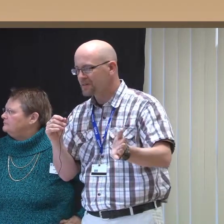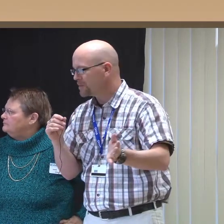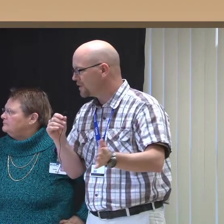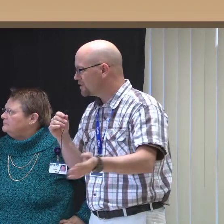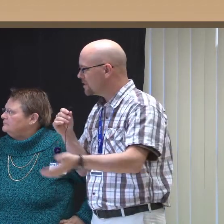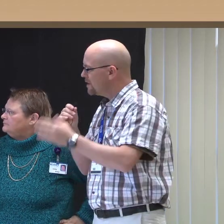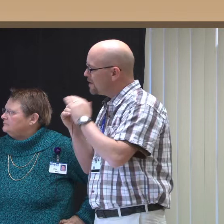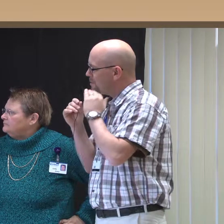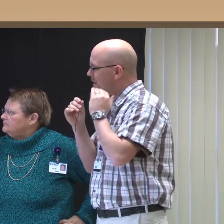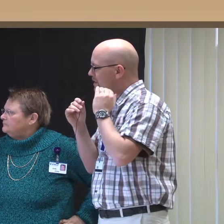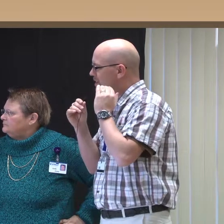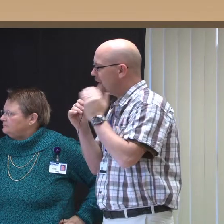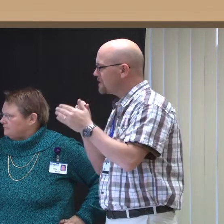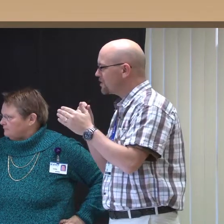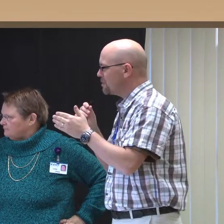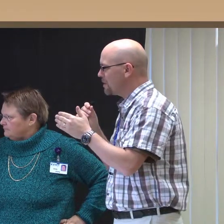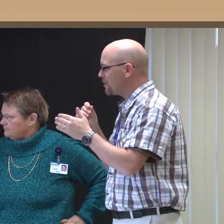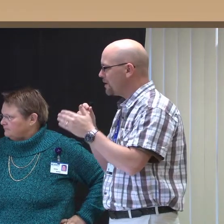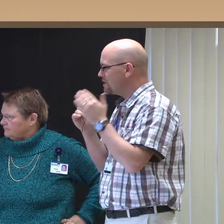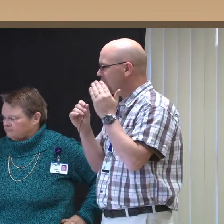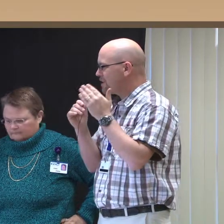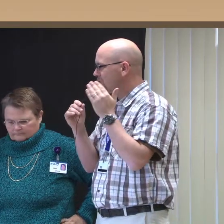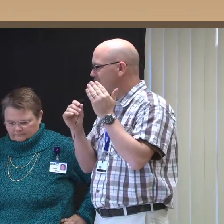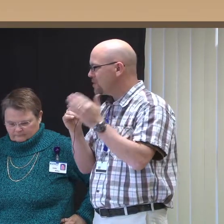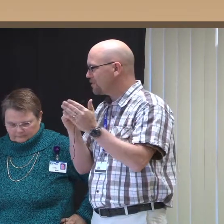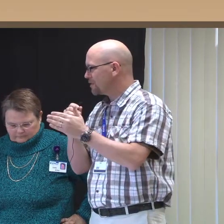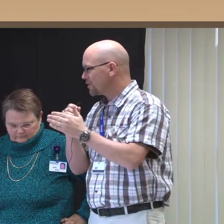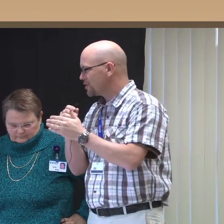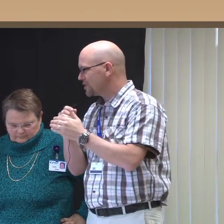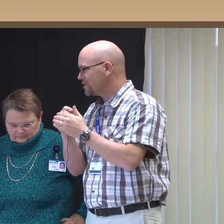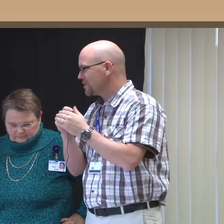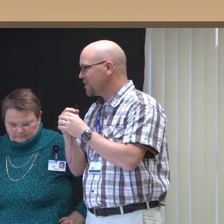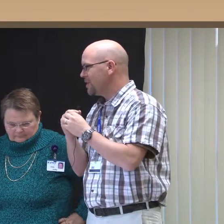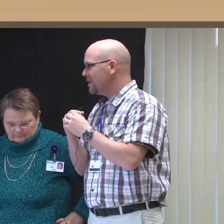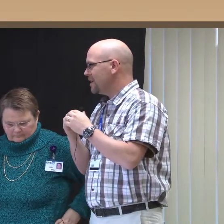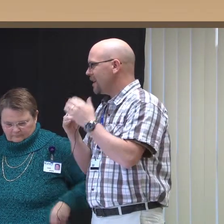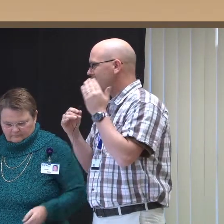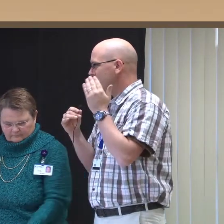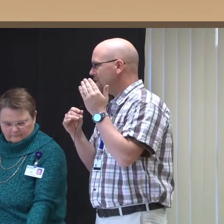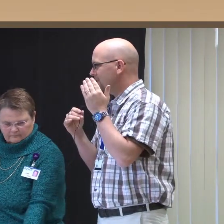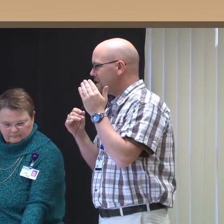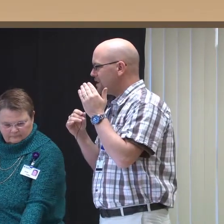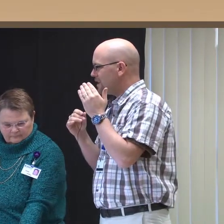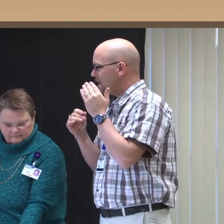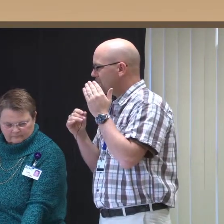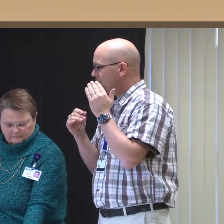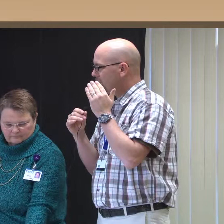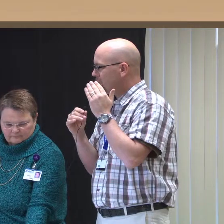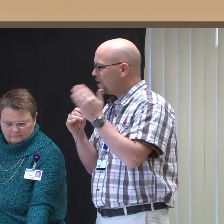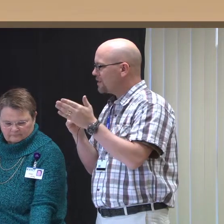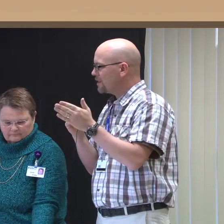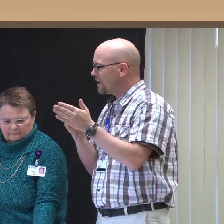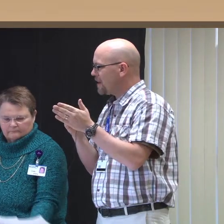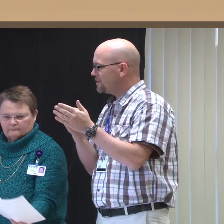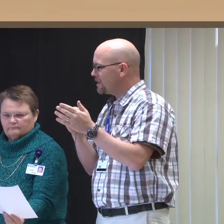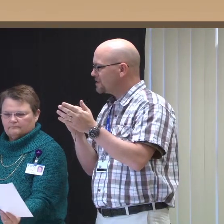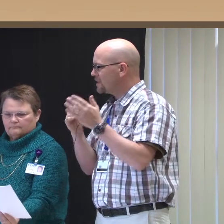disappears. But the thing to remember is that there's two different versions. um, the, um, the one on the left is the